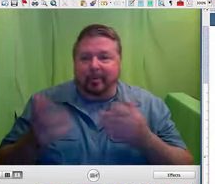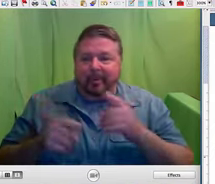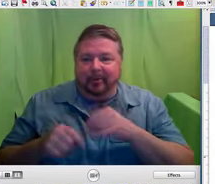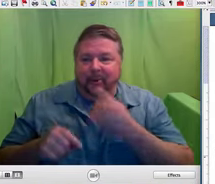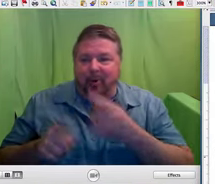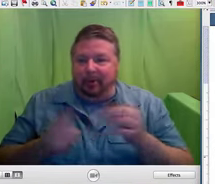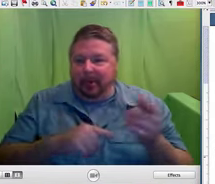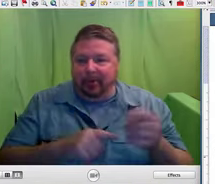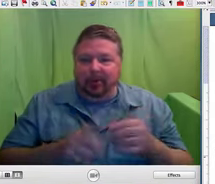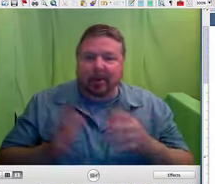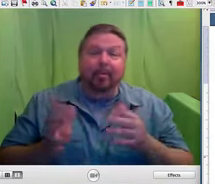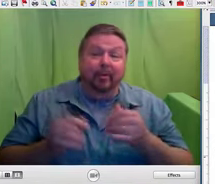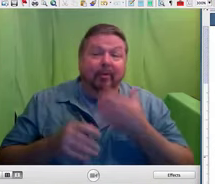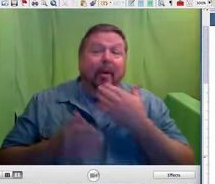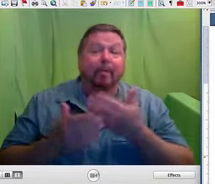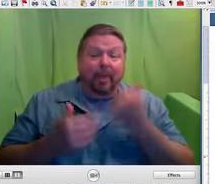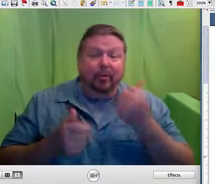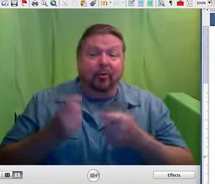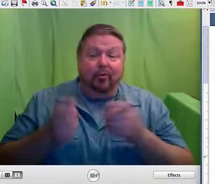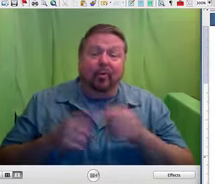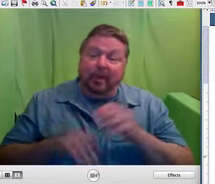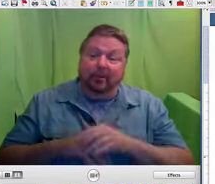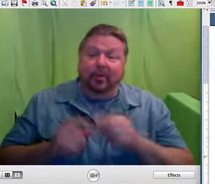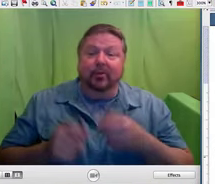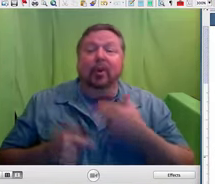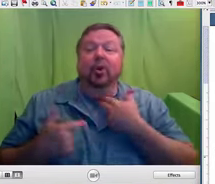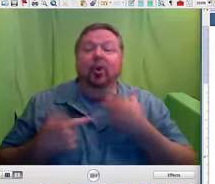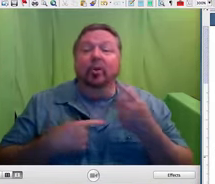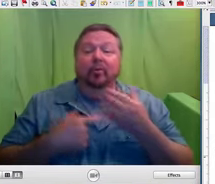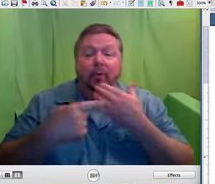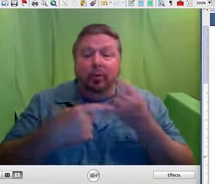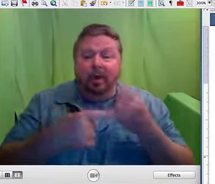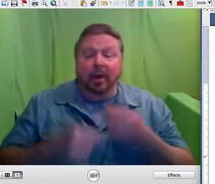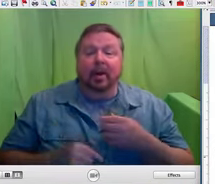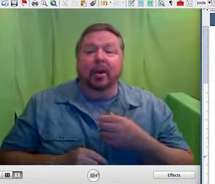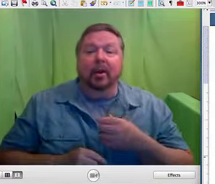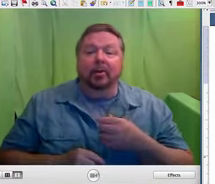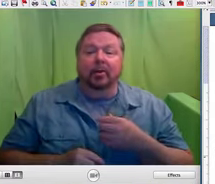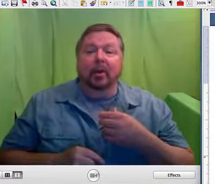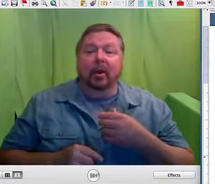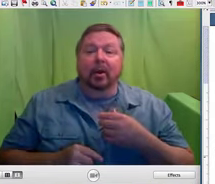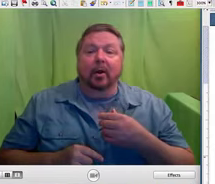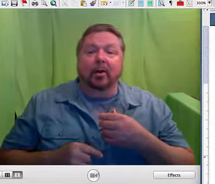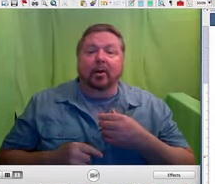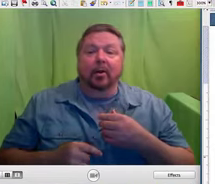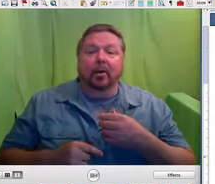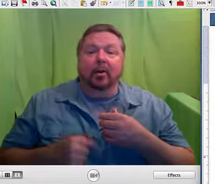Probably they'll say one or the other. But if they've got better control of English, they'll say good food, not,